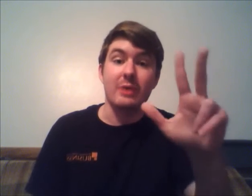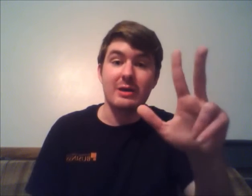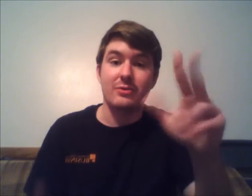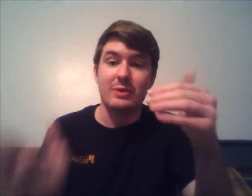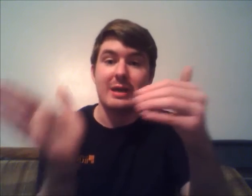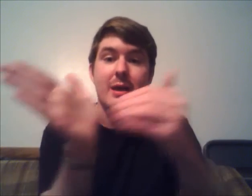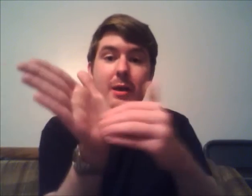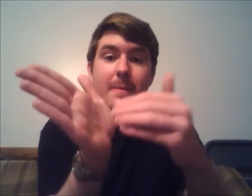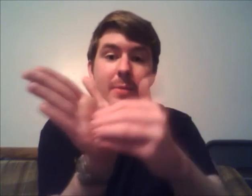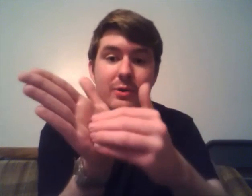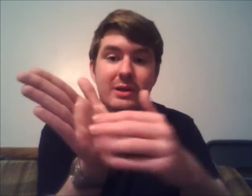like